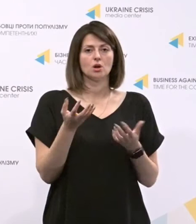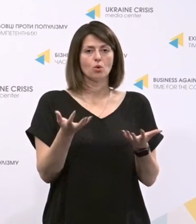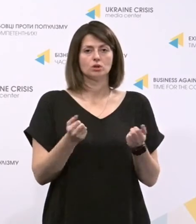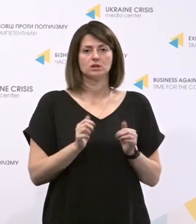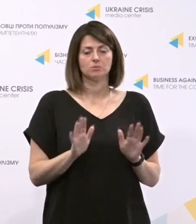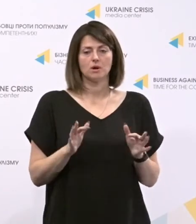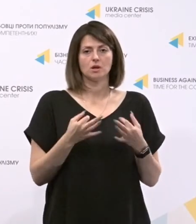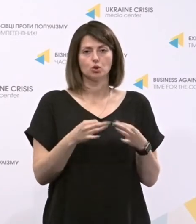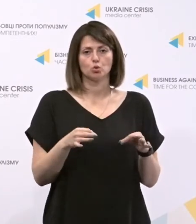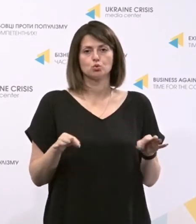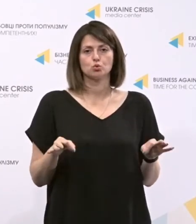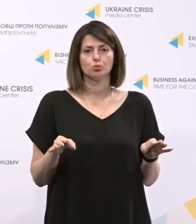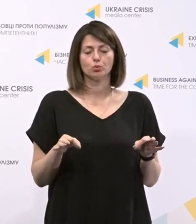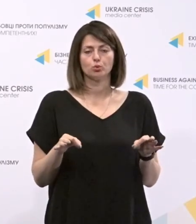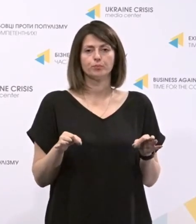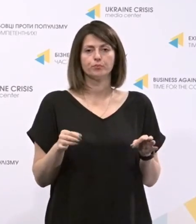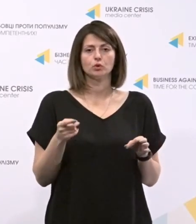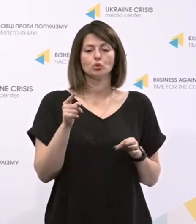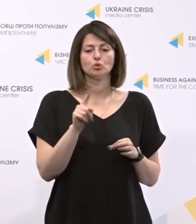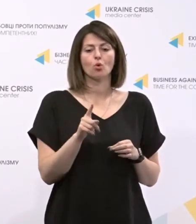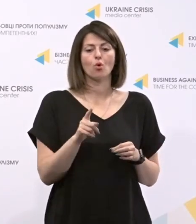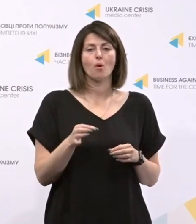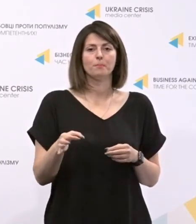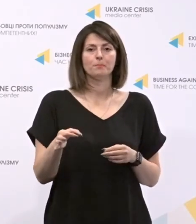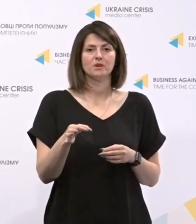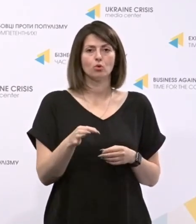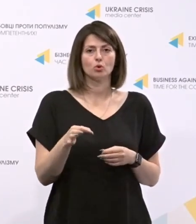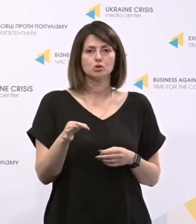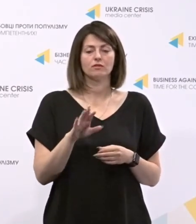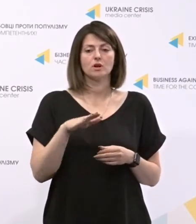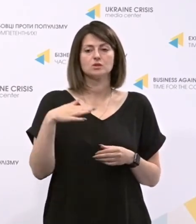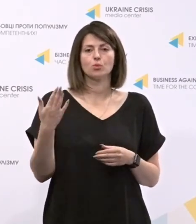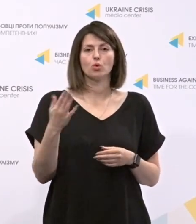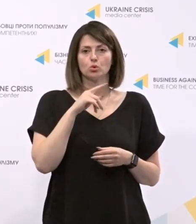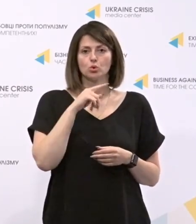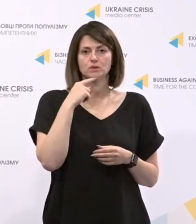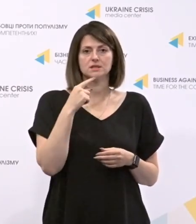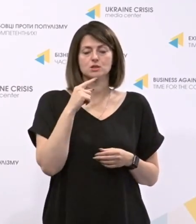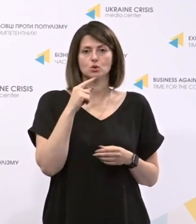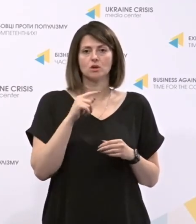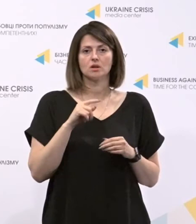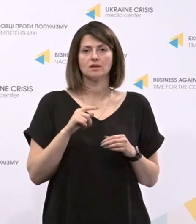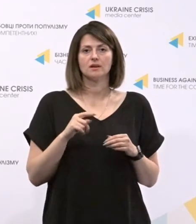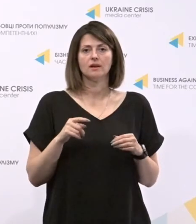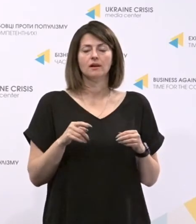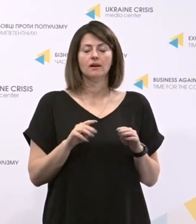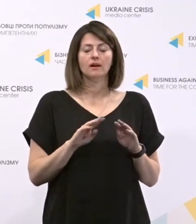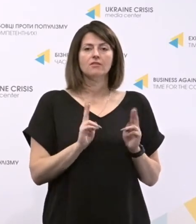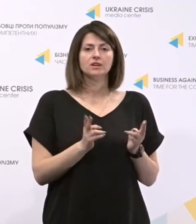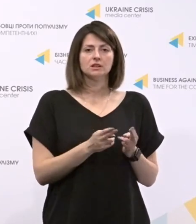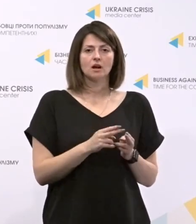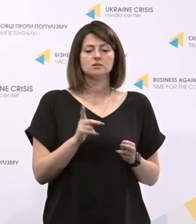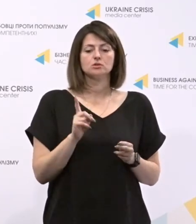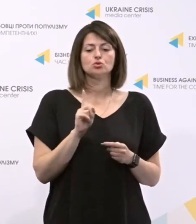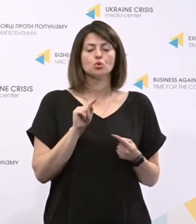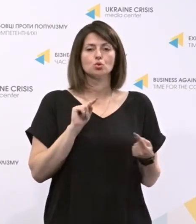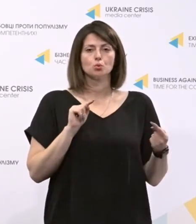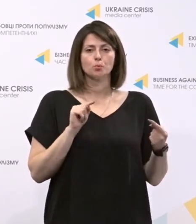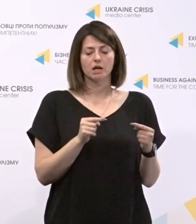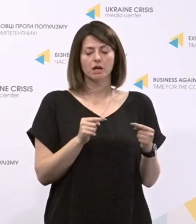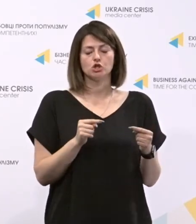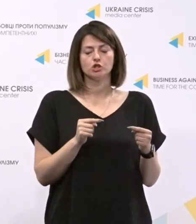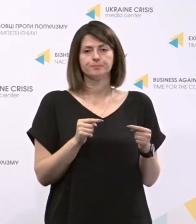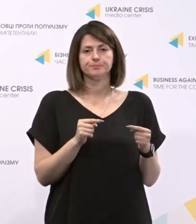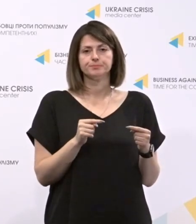Assembly resolutions, reaffirming the territorial integrity of Ukraine and qualifying the situation